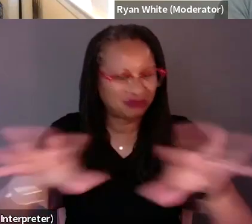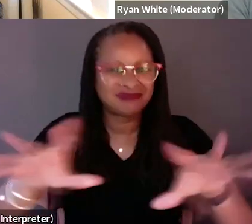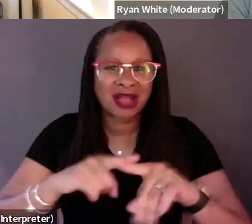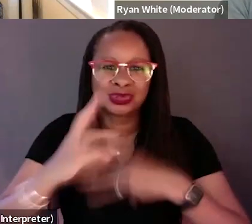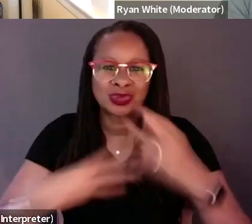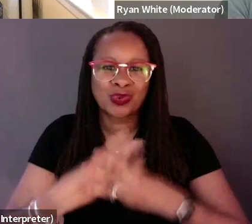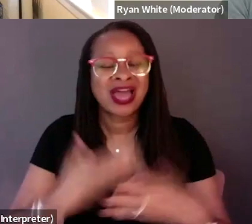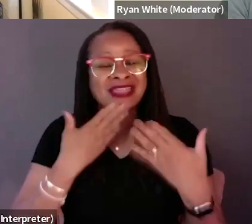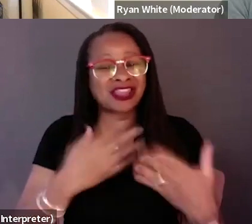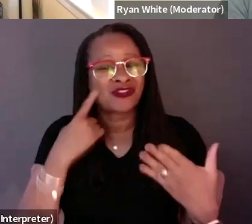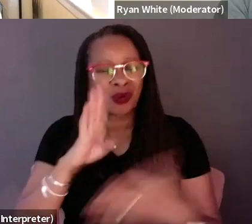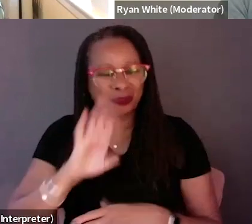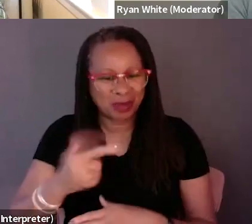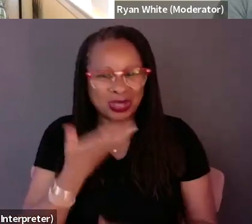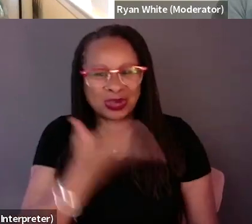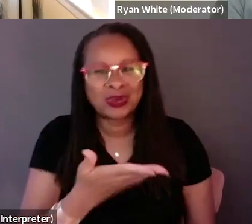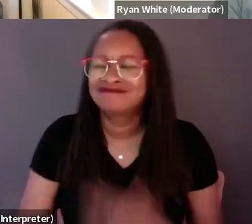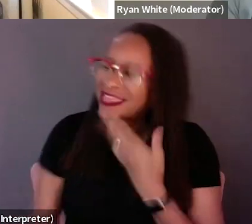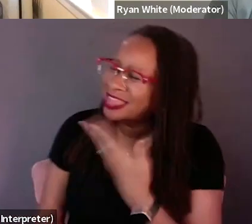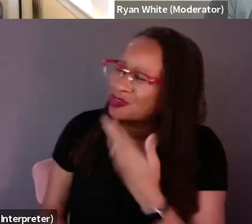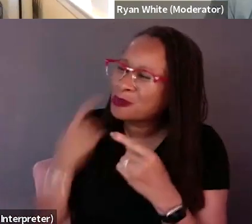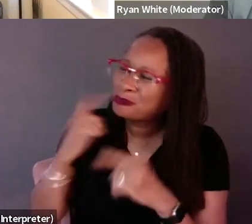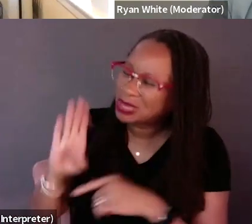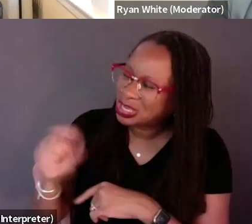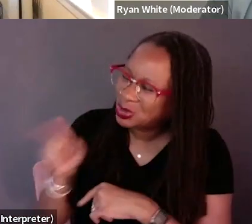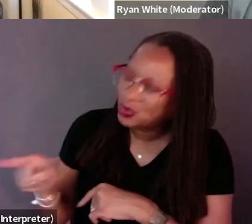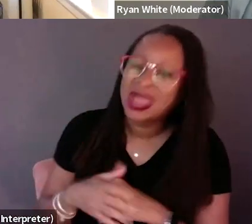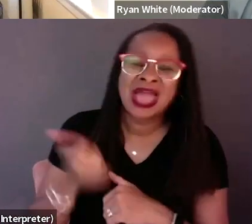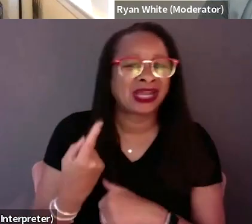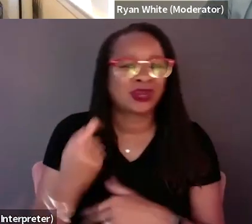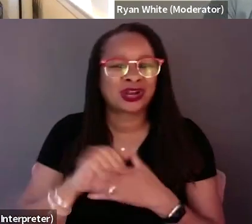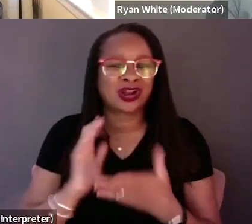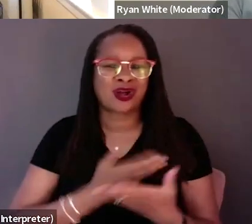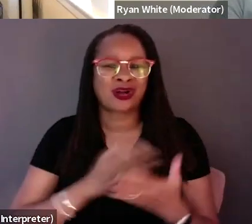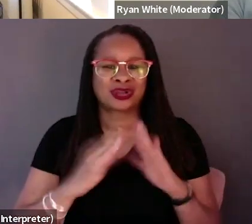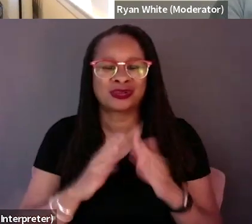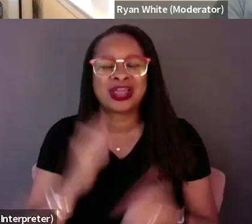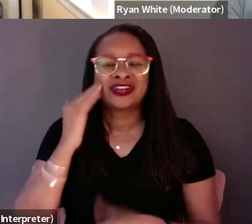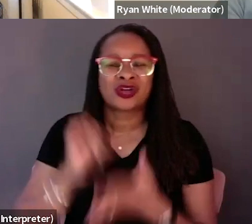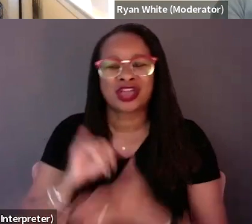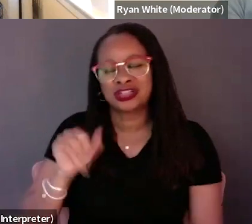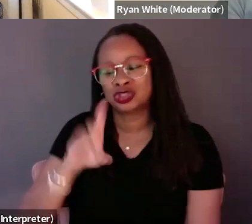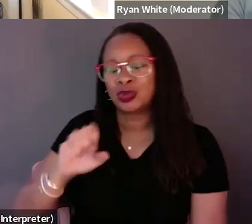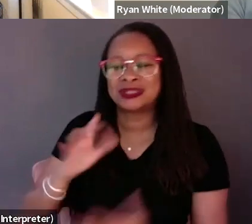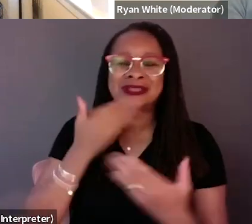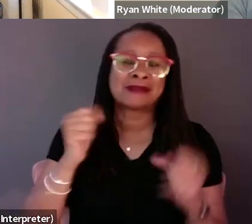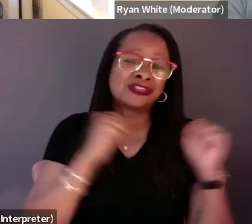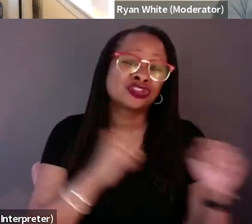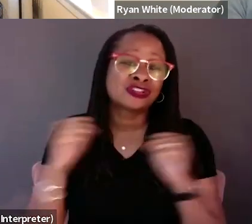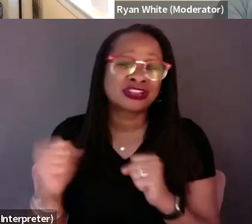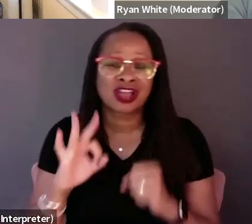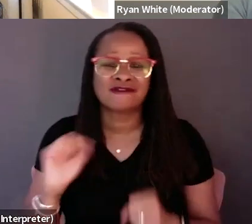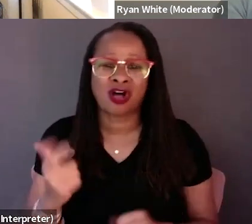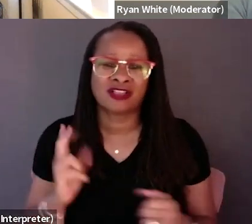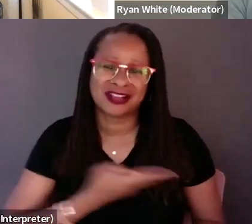being you. Anyone Thank you for being you, Ryan. Anyone in our community knows that Julie is one of the biggest cheerleaders of all